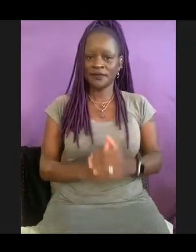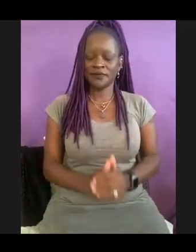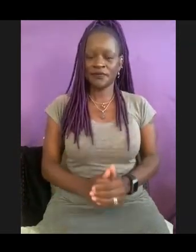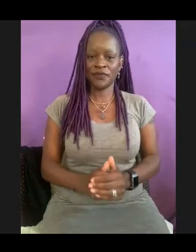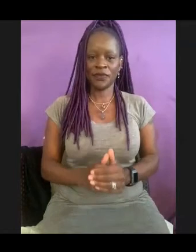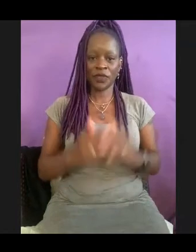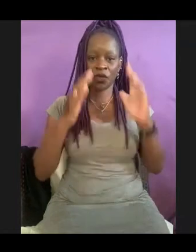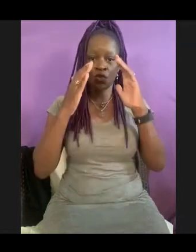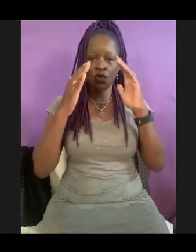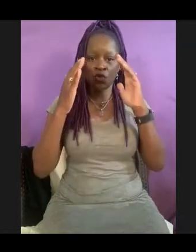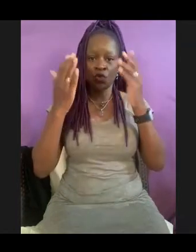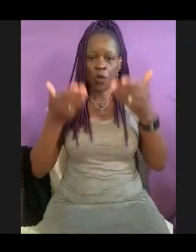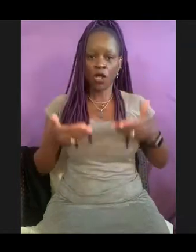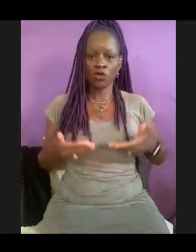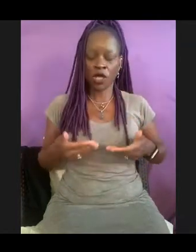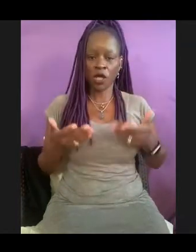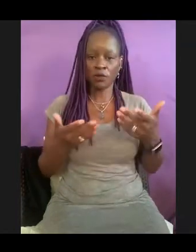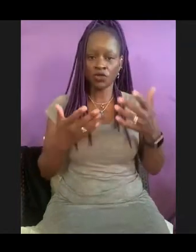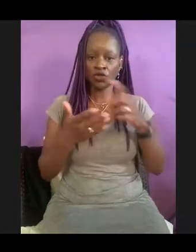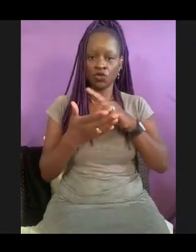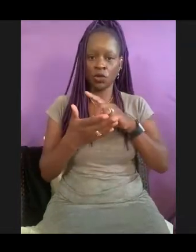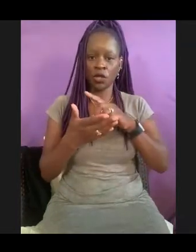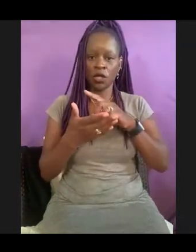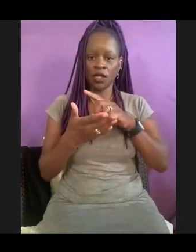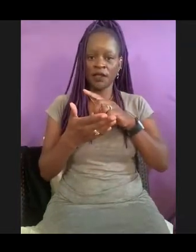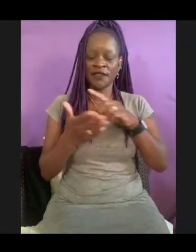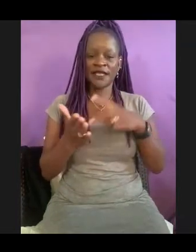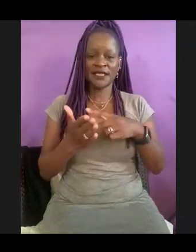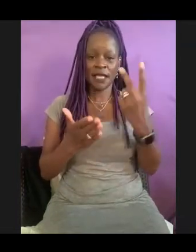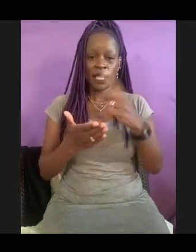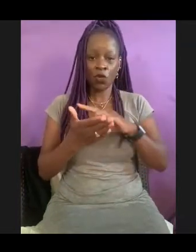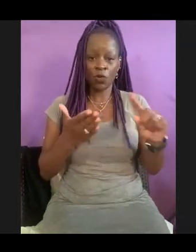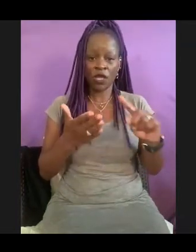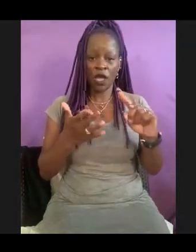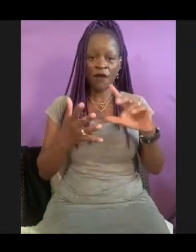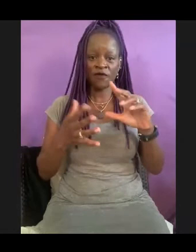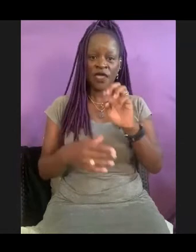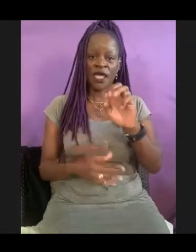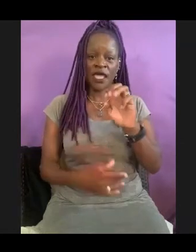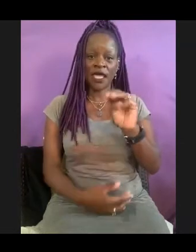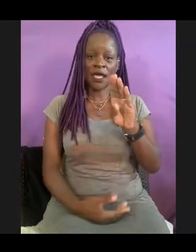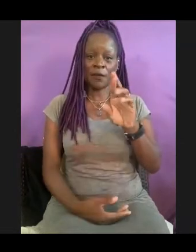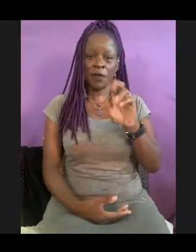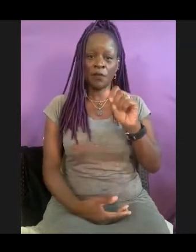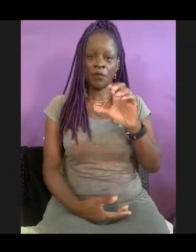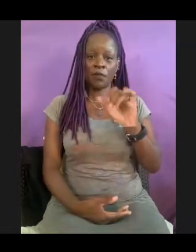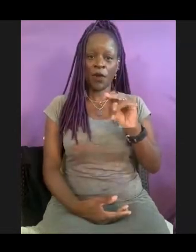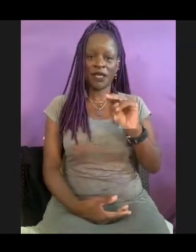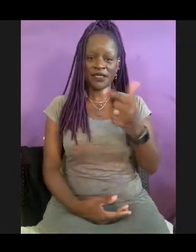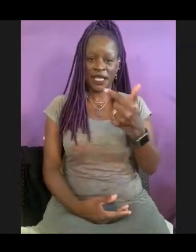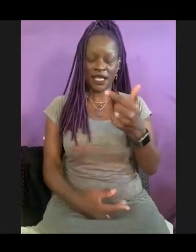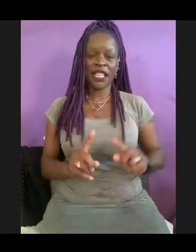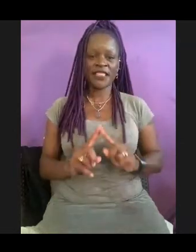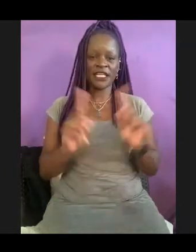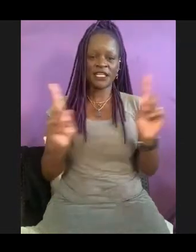Welcome to week 2 of Embracing the Difference Globally,